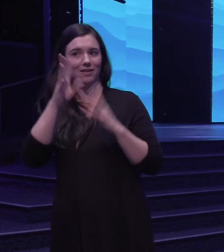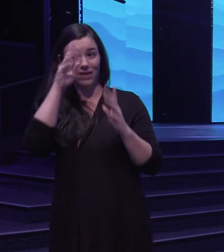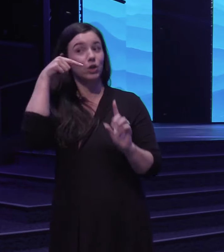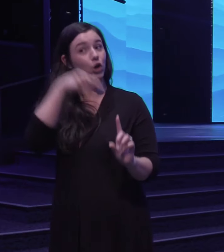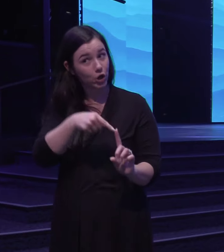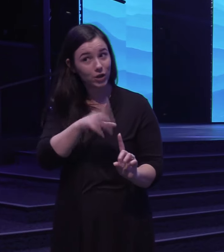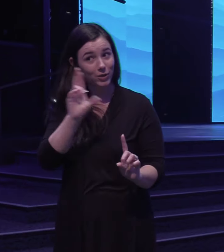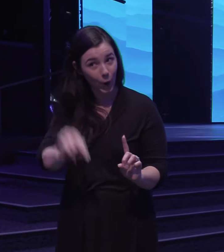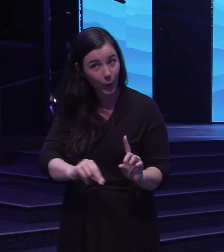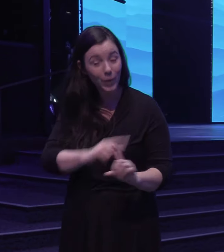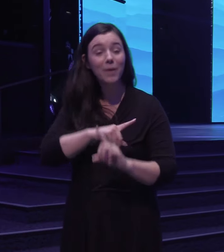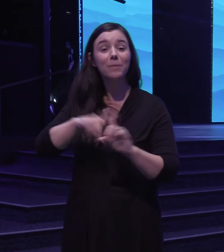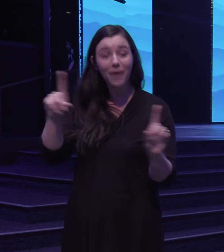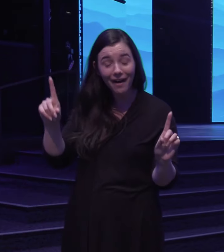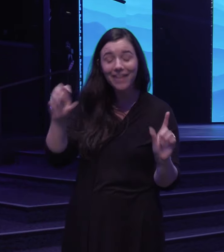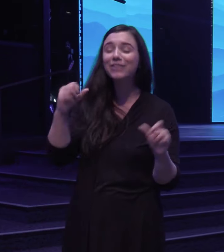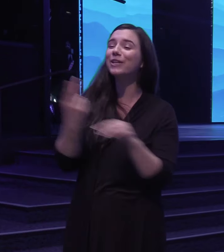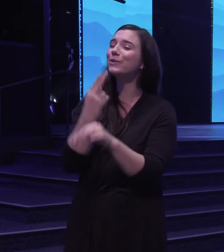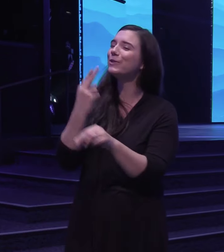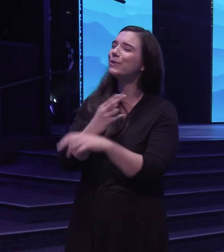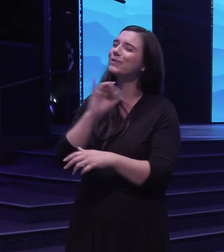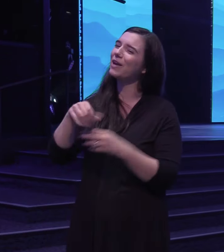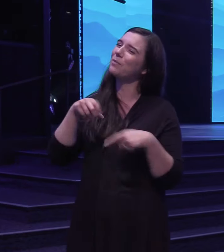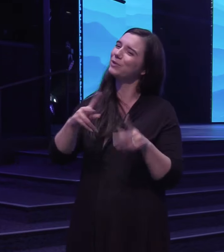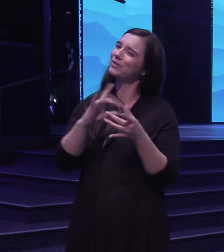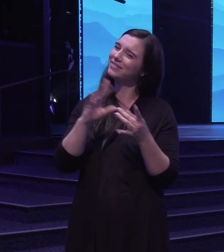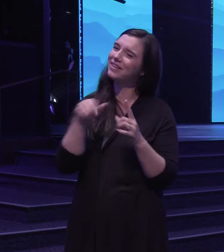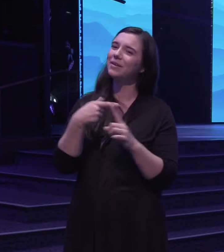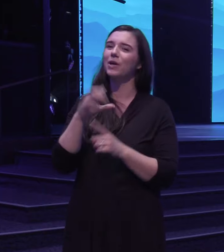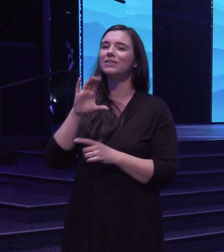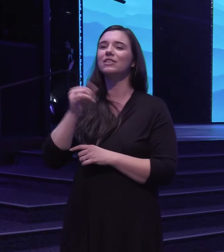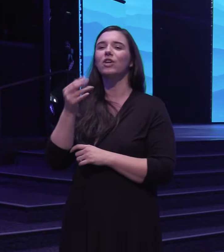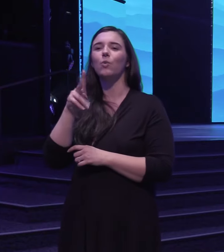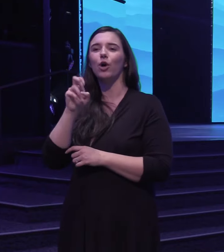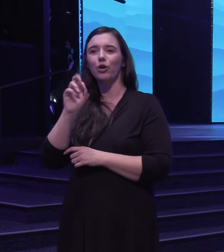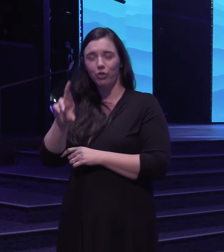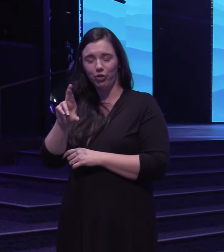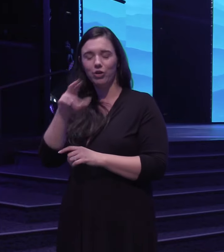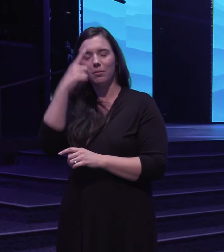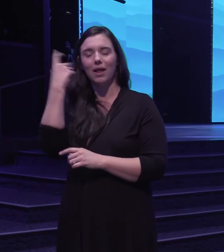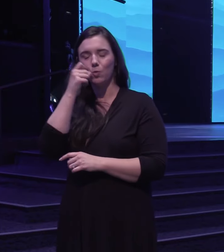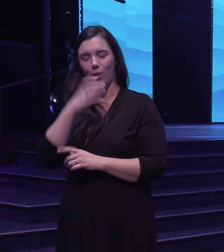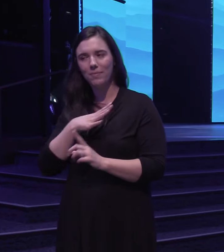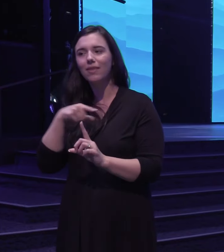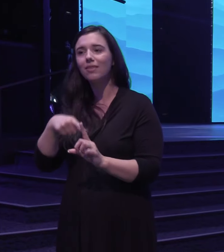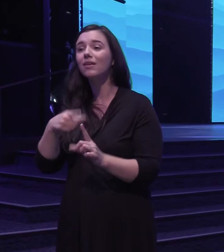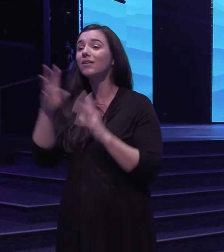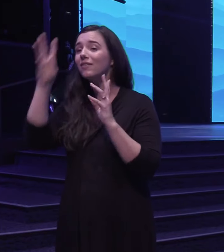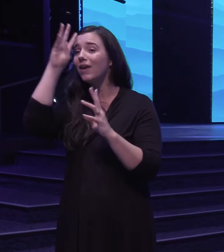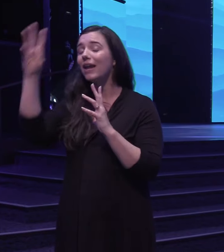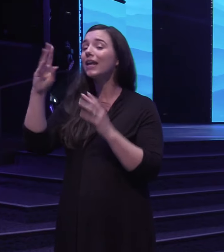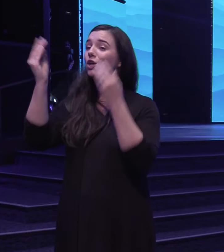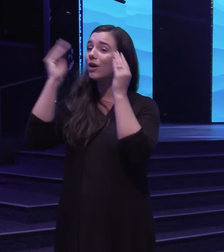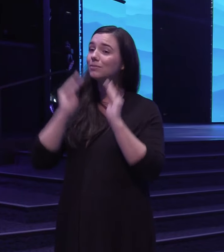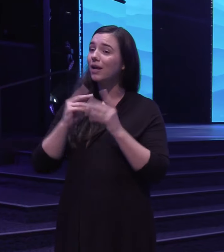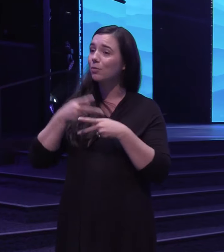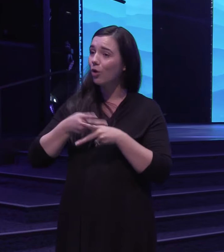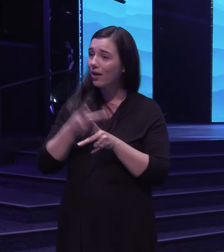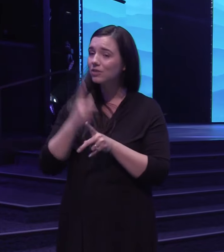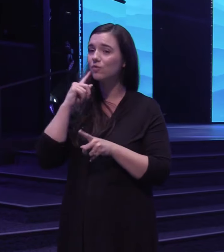but you can use that opportunity to talk about Madam C.J. Walker, a Black woman who invented cosmetic